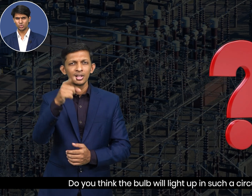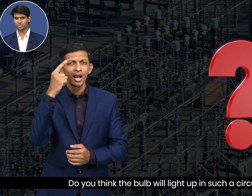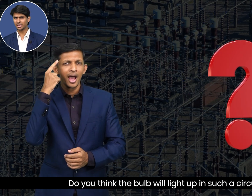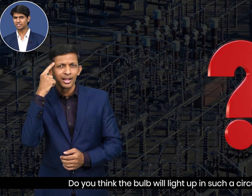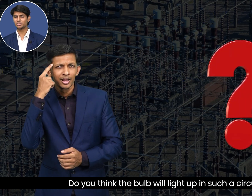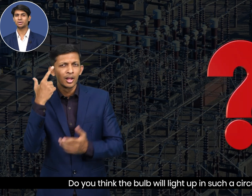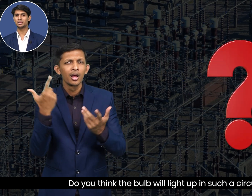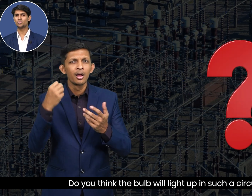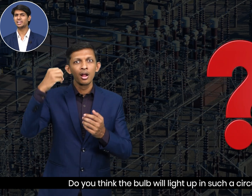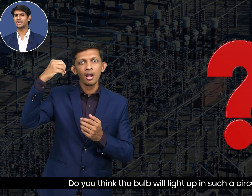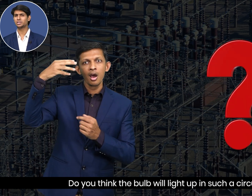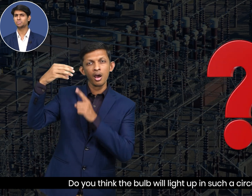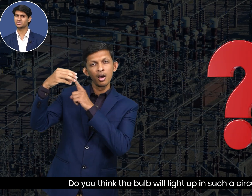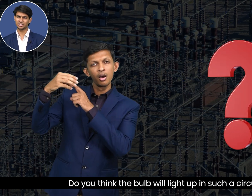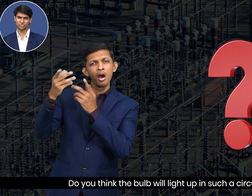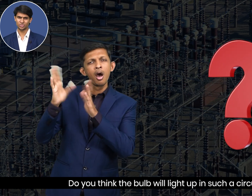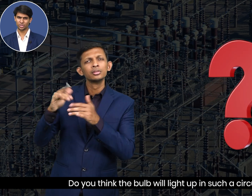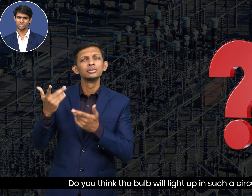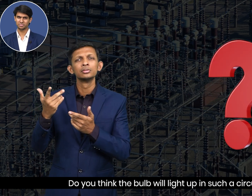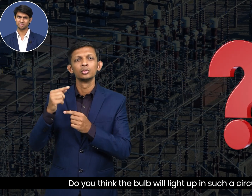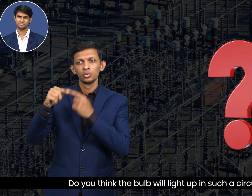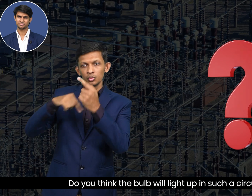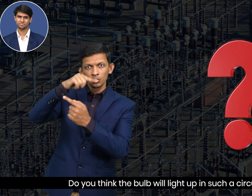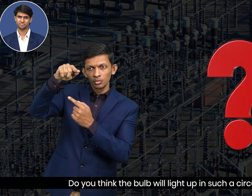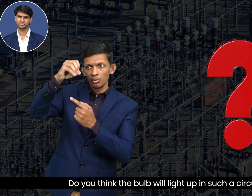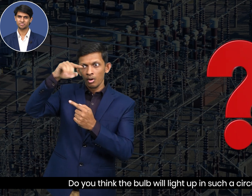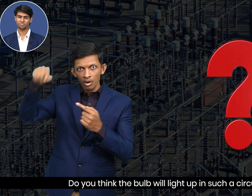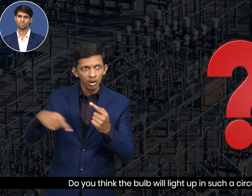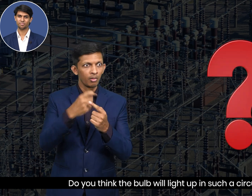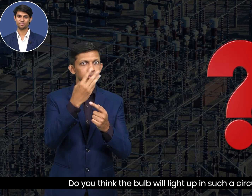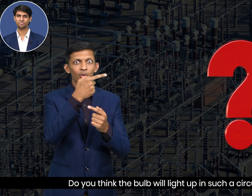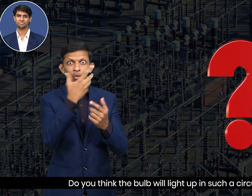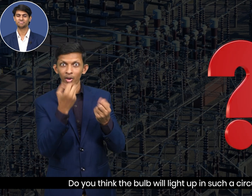Do you think the bulb will light up in such a circuit?